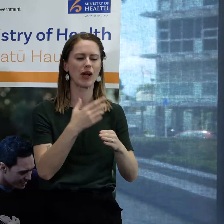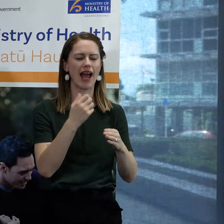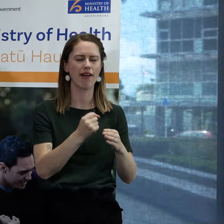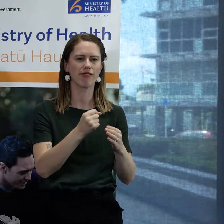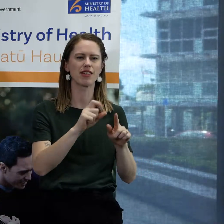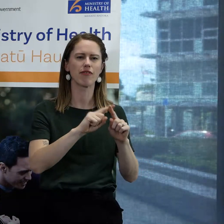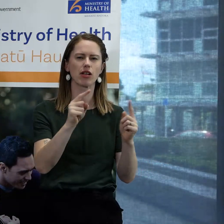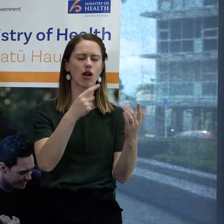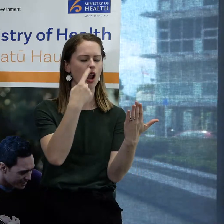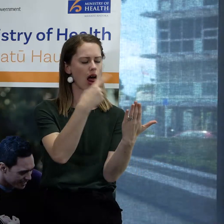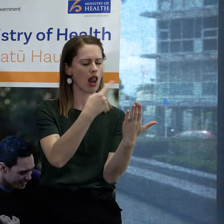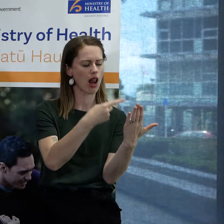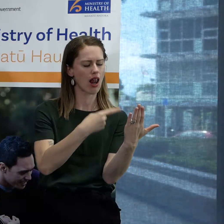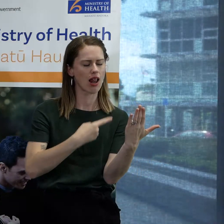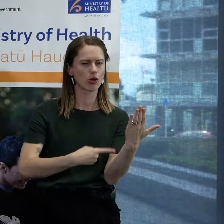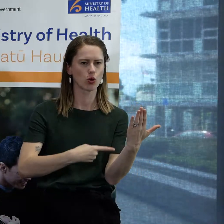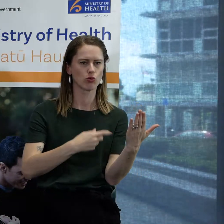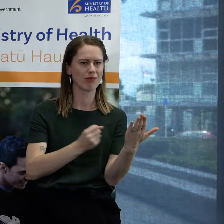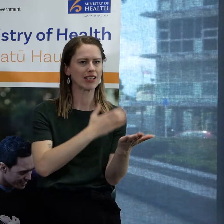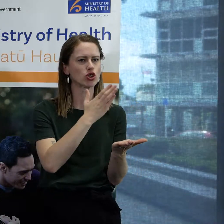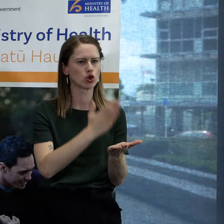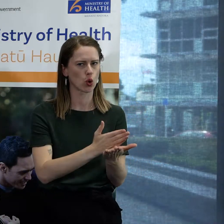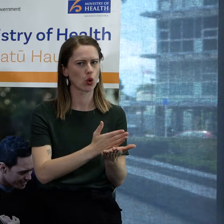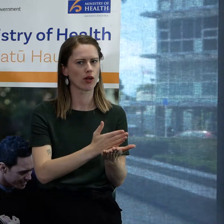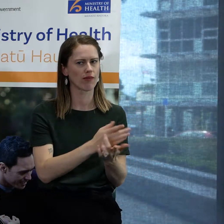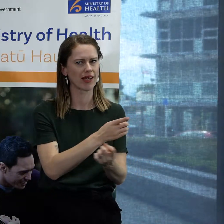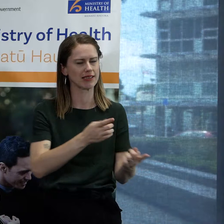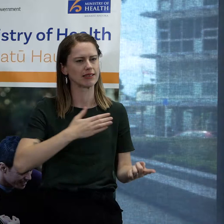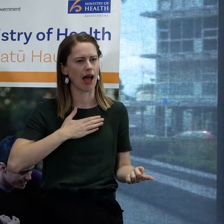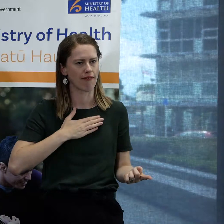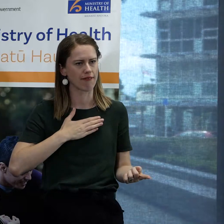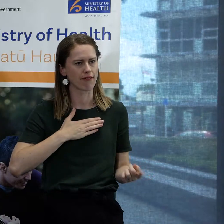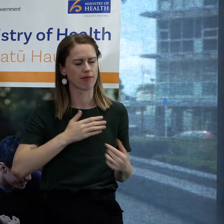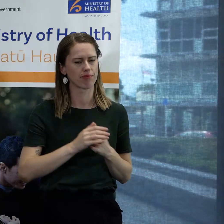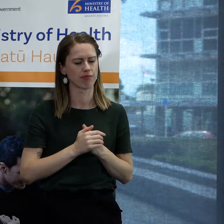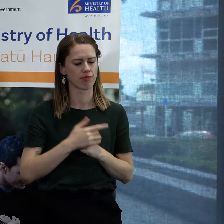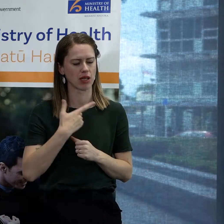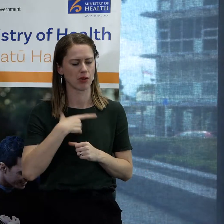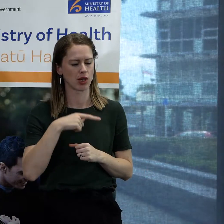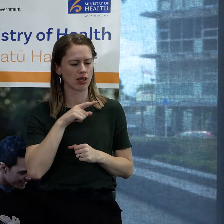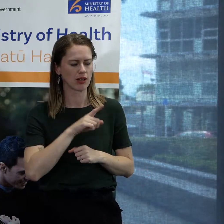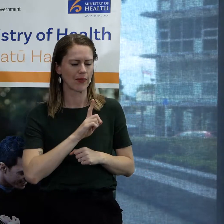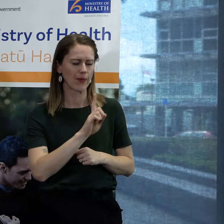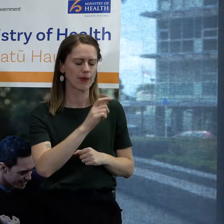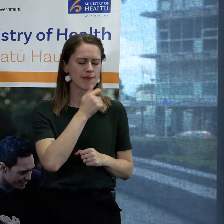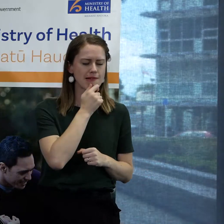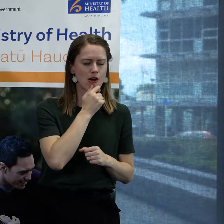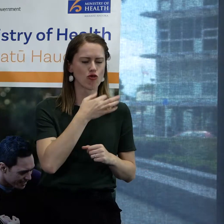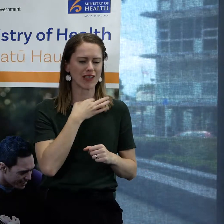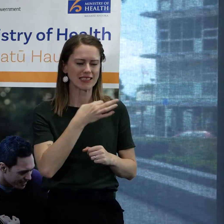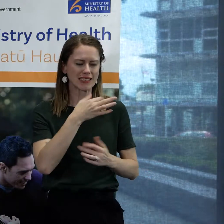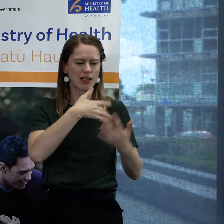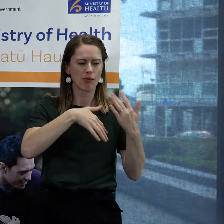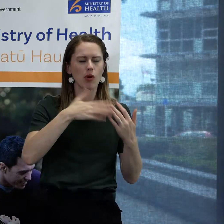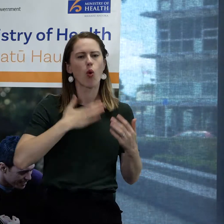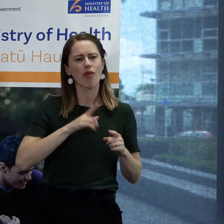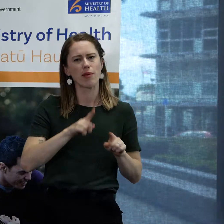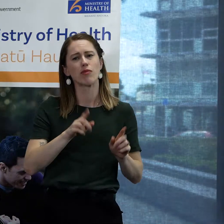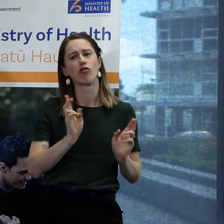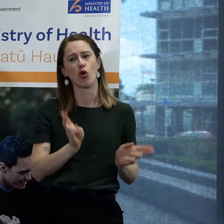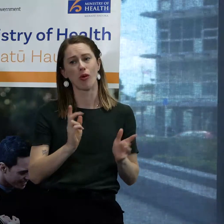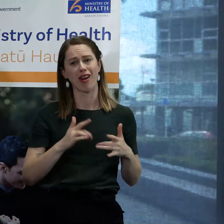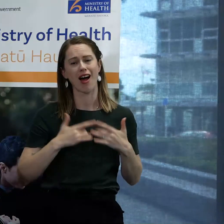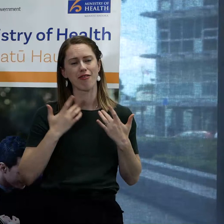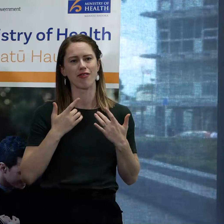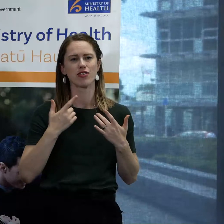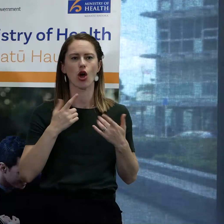wherever they are working, are designed to ensure that, given that they are exposing themselves to risk, that they can lead as normal a life as possible. Hence, the use